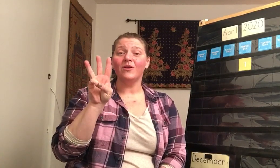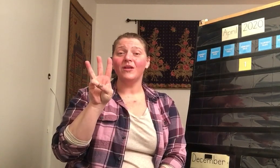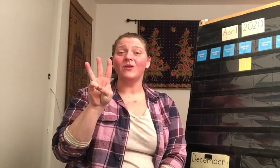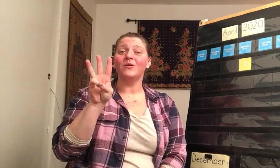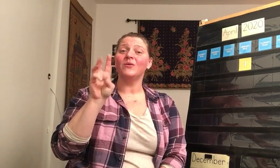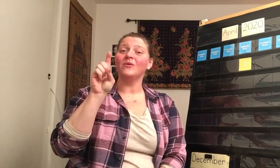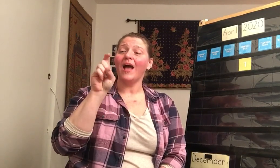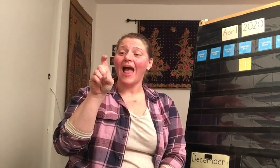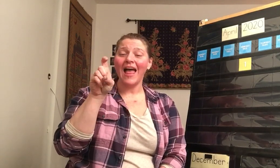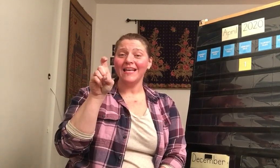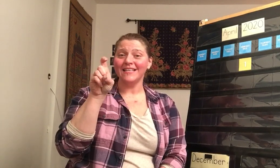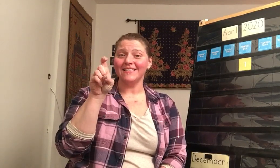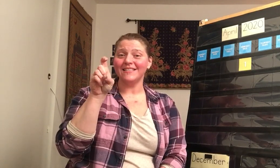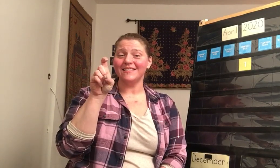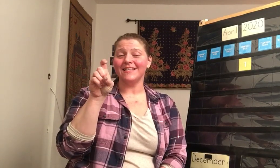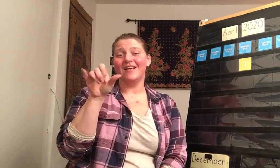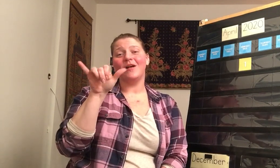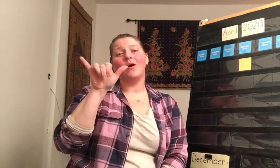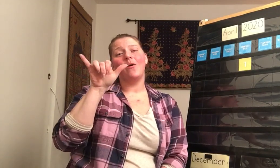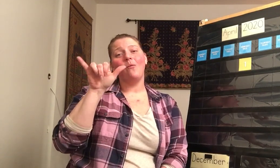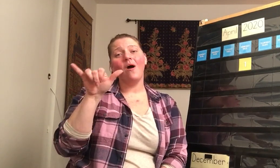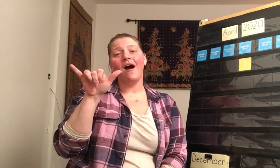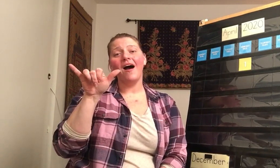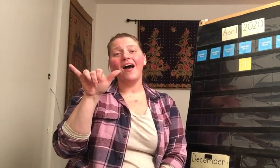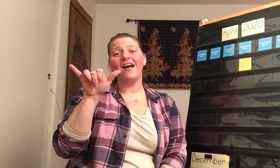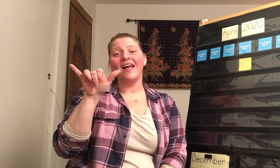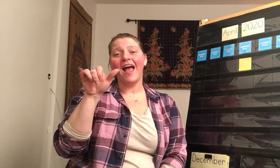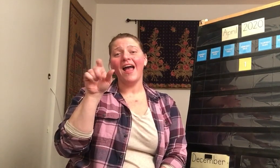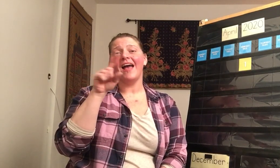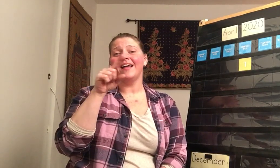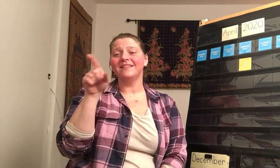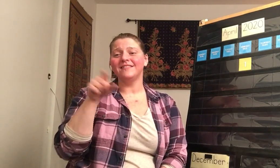W, X, Y, and Z.